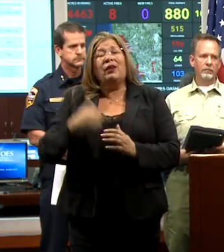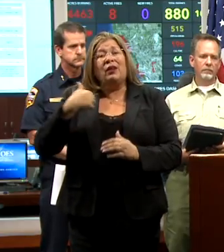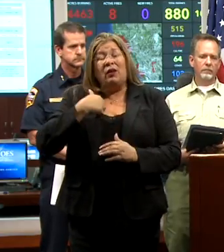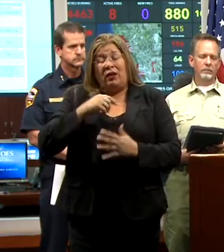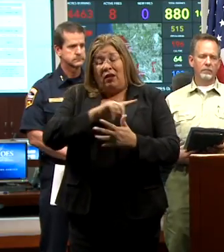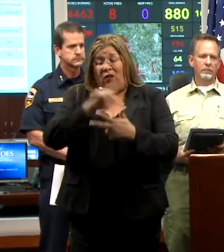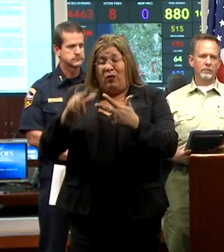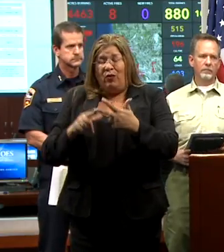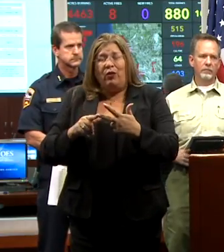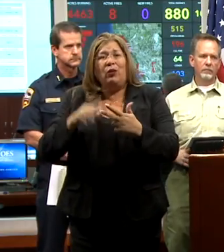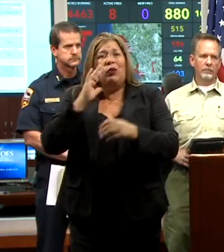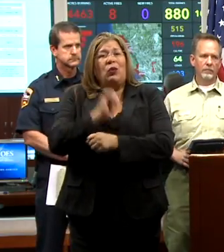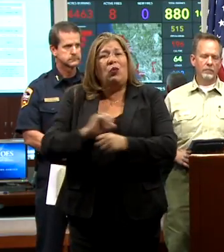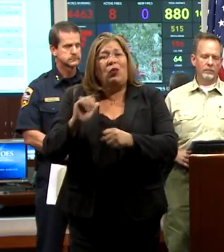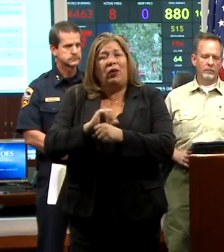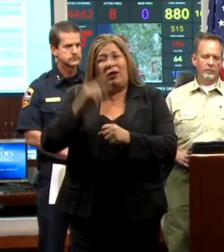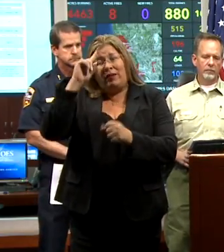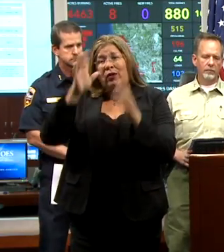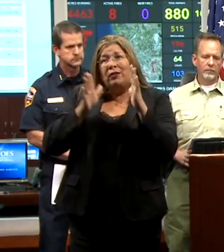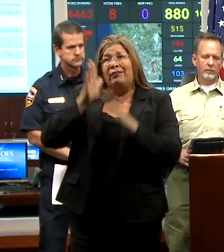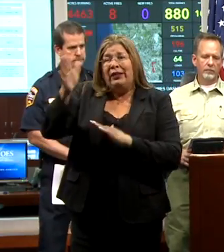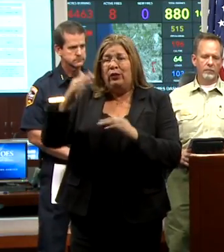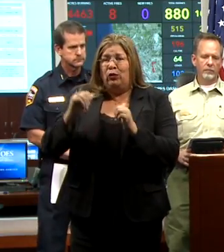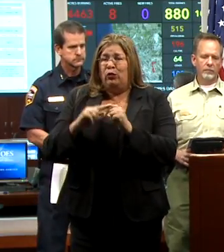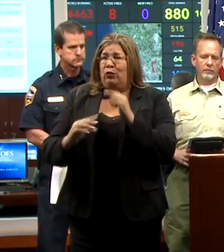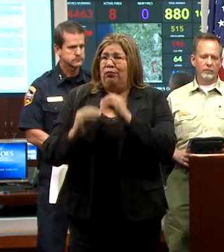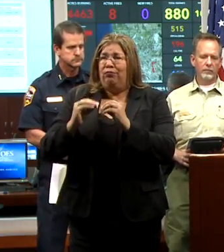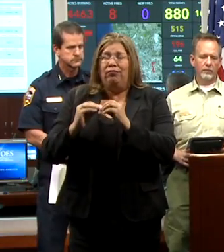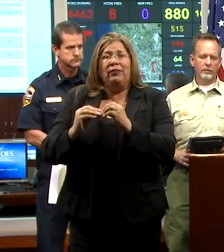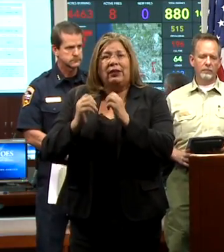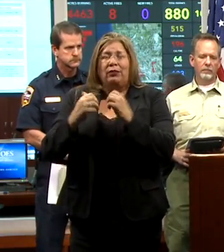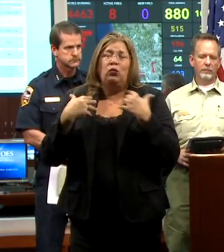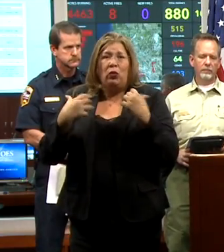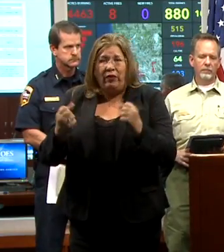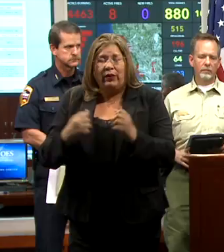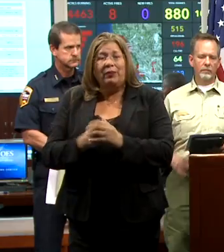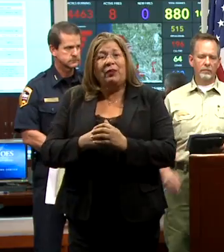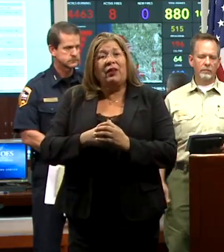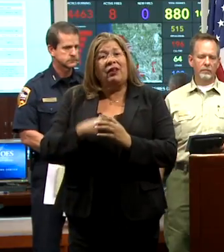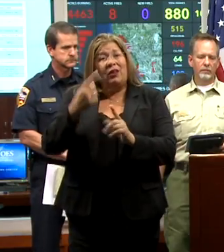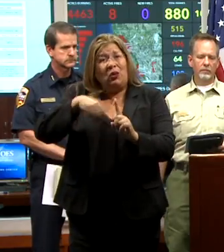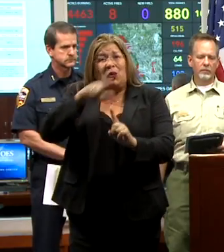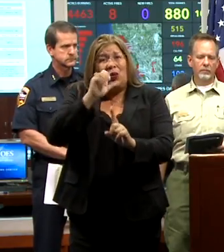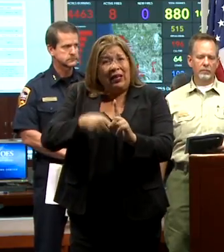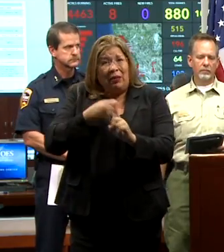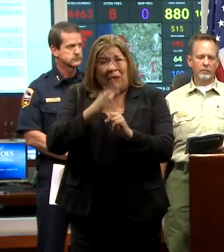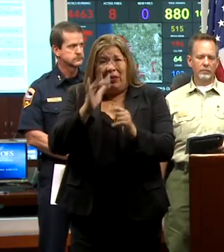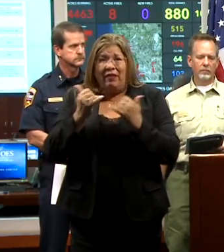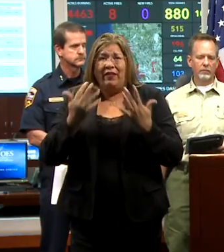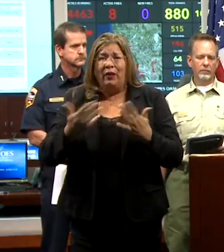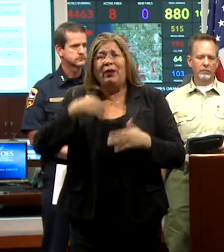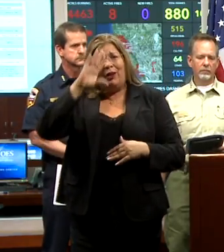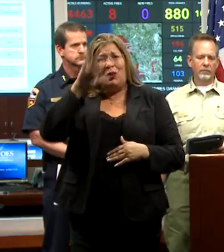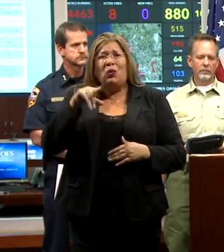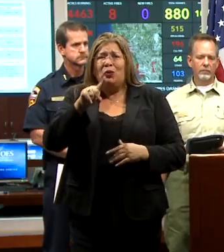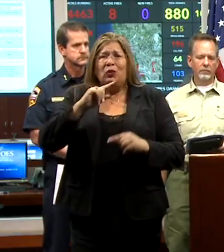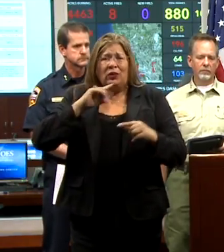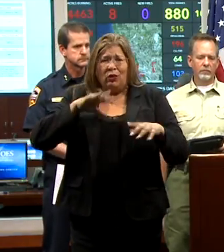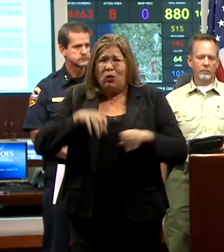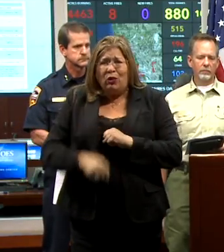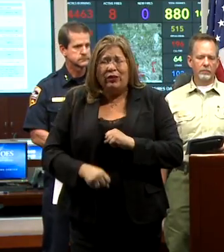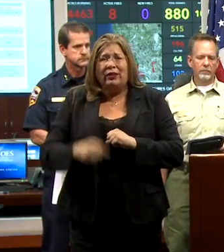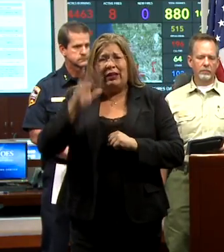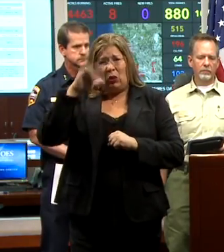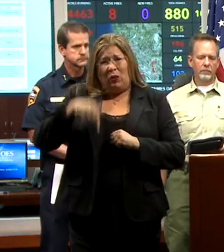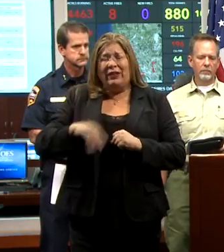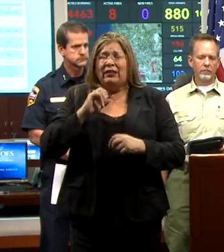recovery. Again, to those impacted, we know you're hurting, and we know this is difficult, but we're not out of this